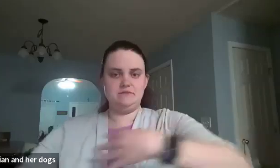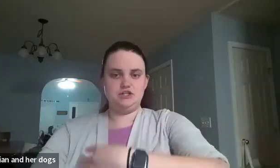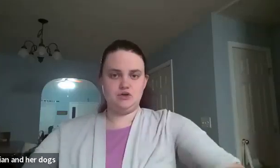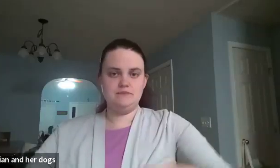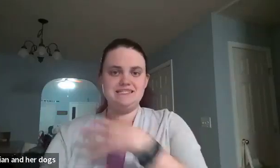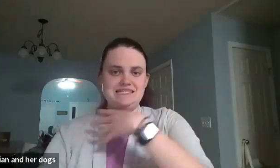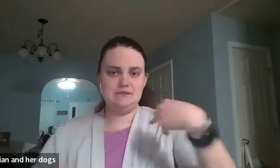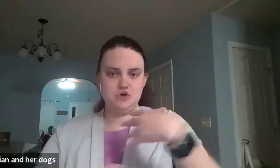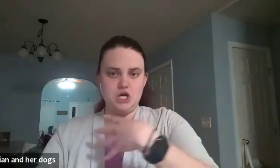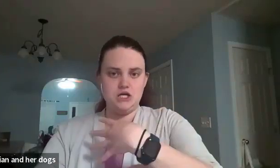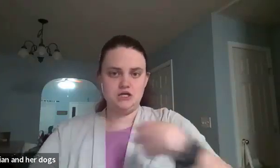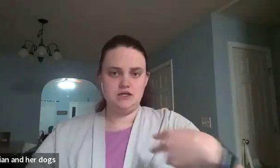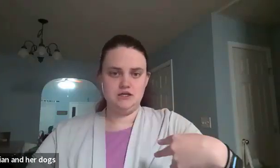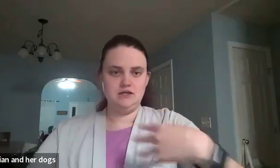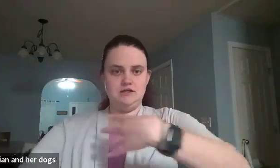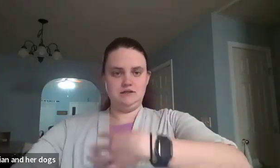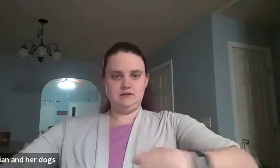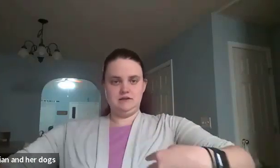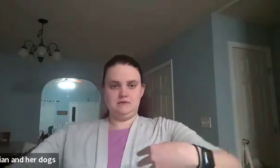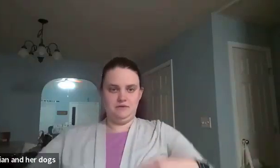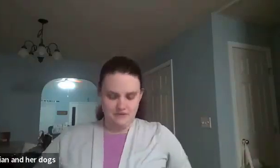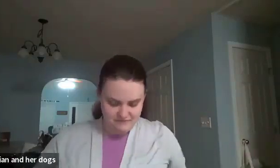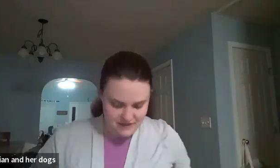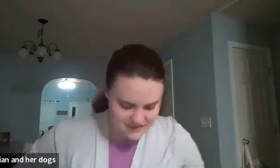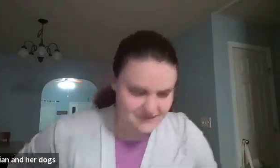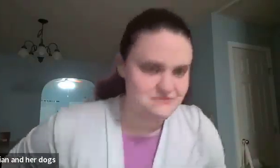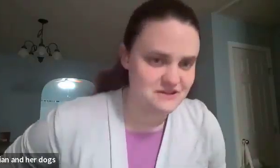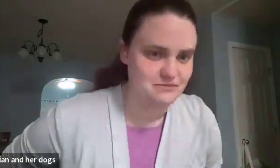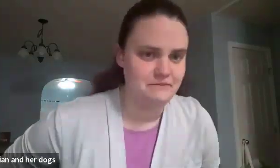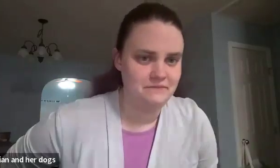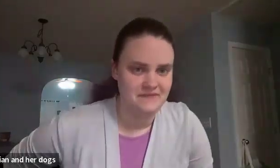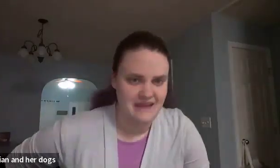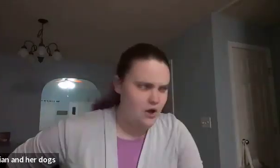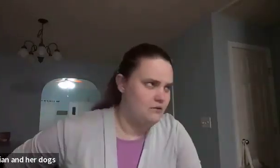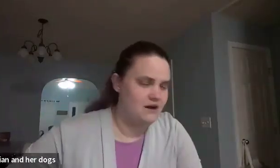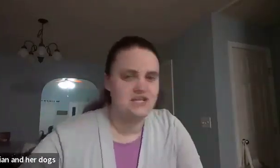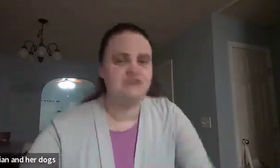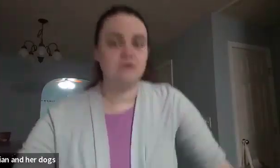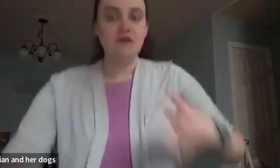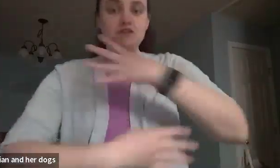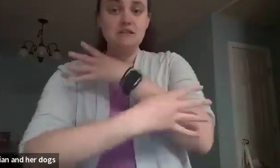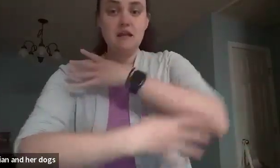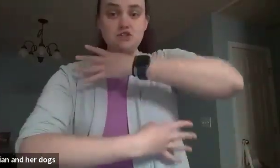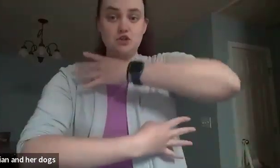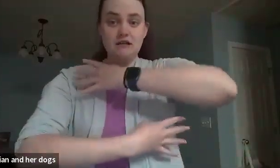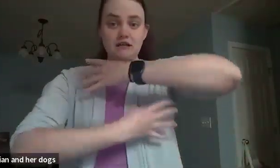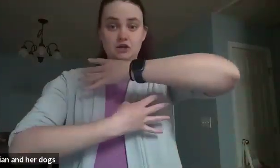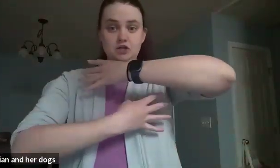to make stripes. Zebra. Hold on. Let me stand up for this one. Oh gosh, I hate the stripe. So it's like I'm starting